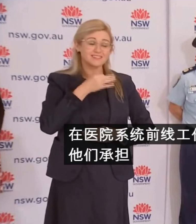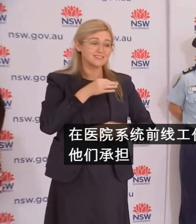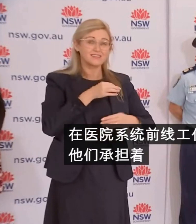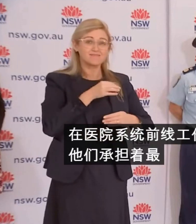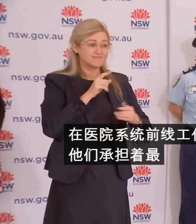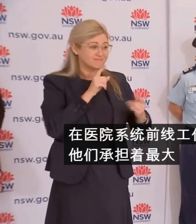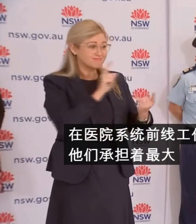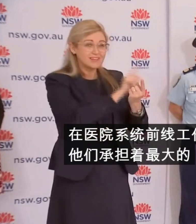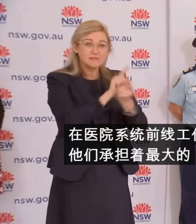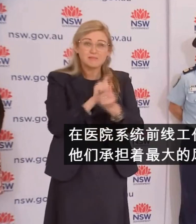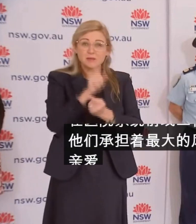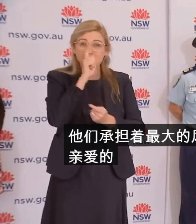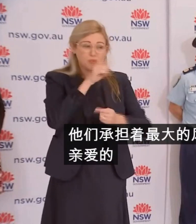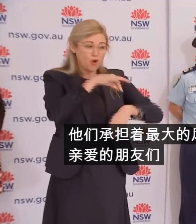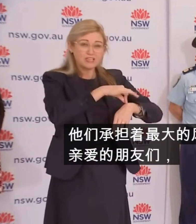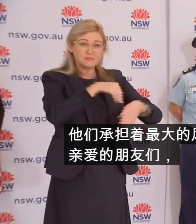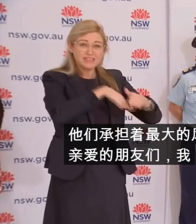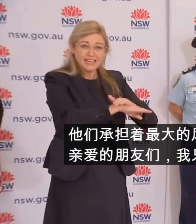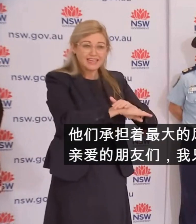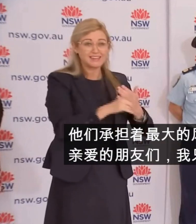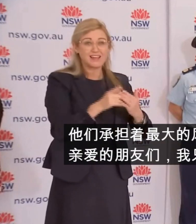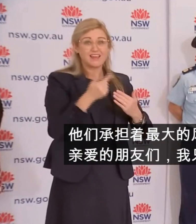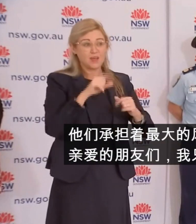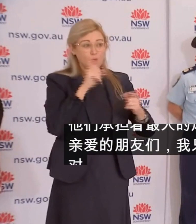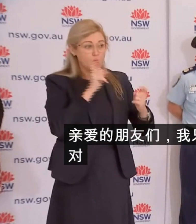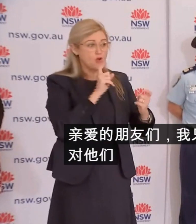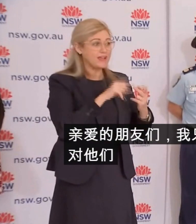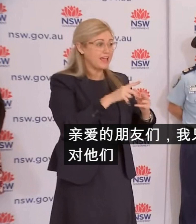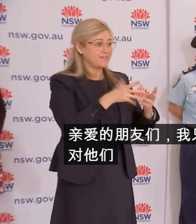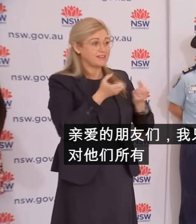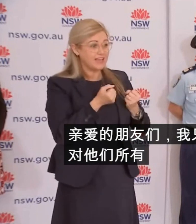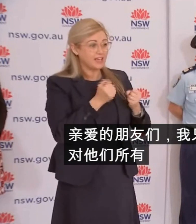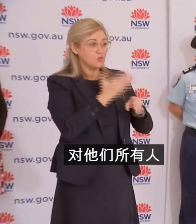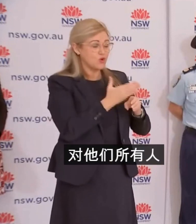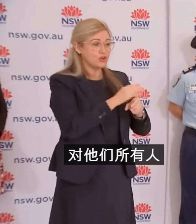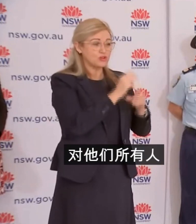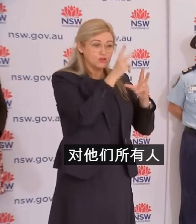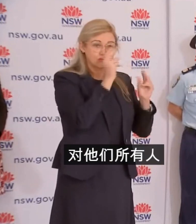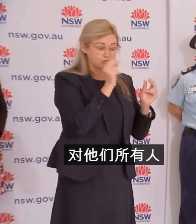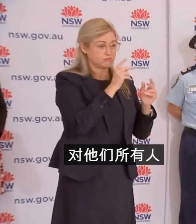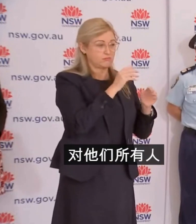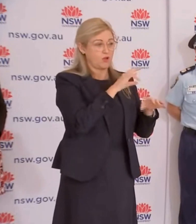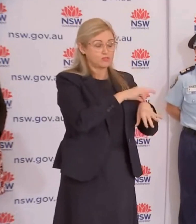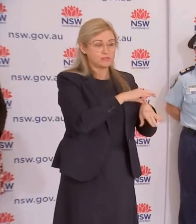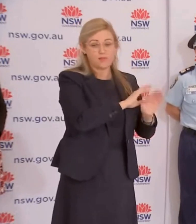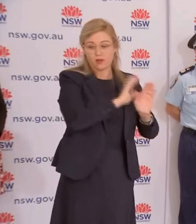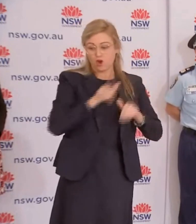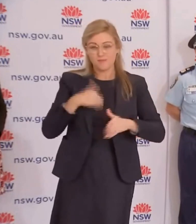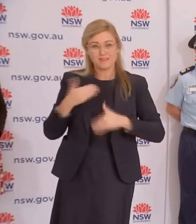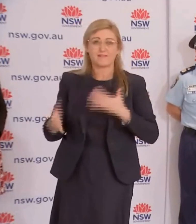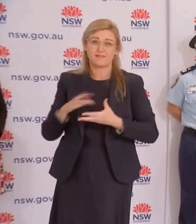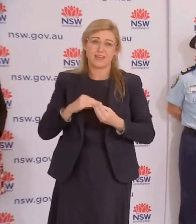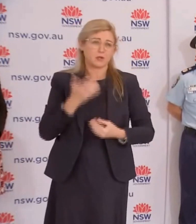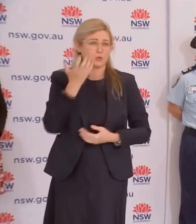and they bear the greatest risks, their families do, and I just want to express my gratitude to all of them. I'll ask Minister Hazard to answer that question. Thanks,